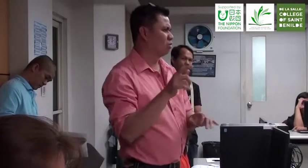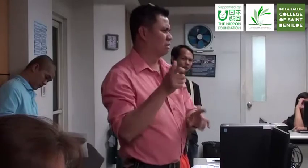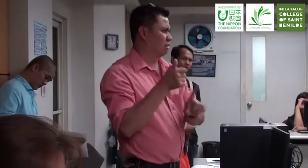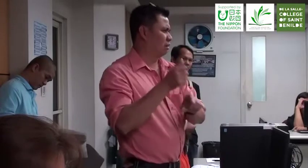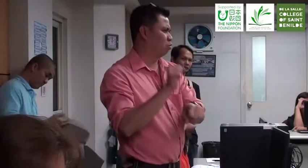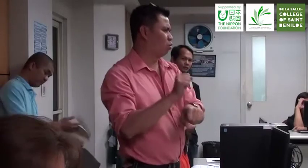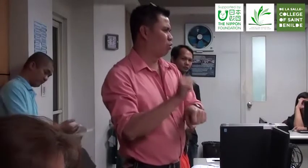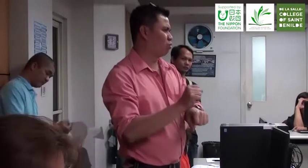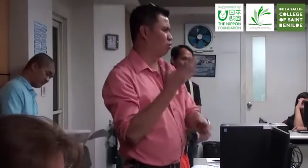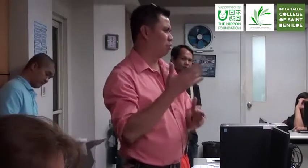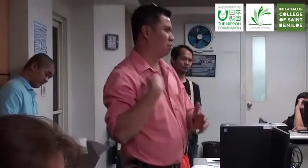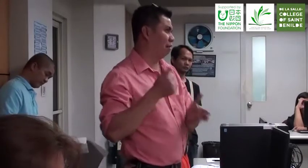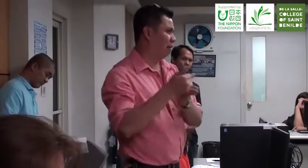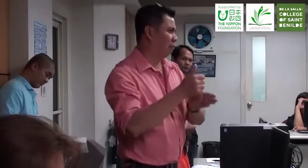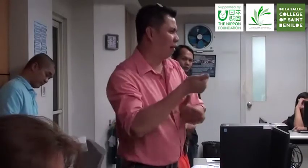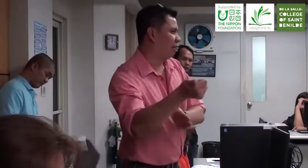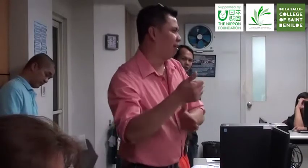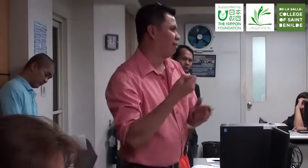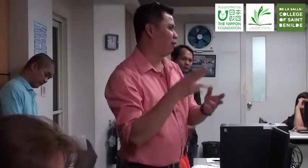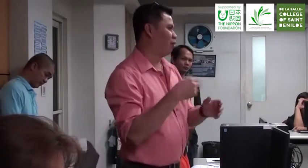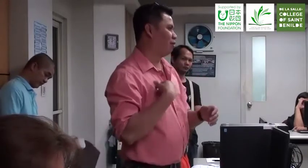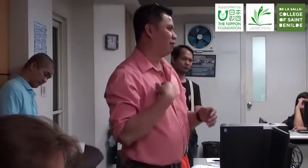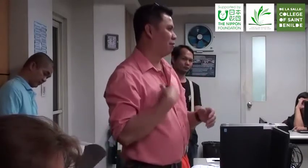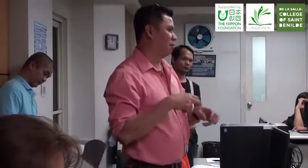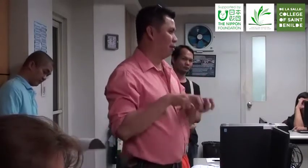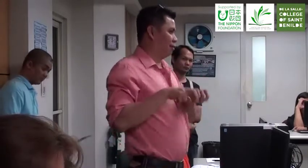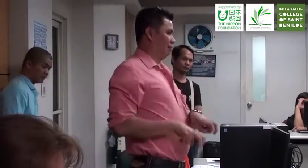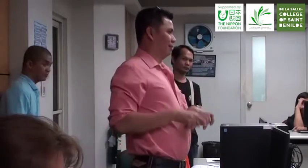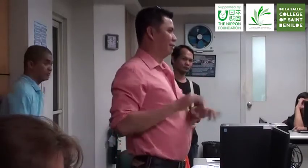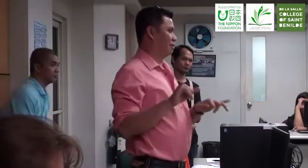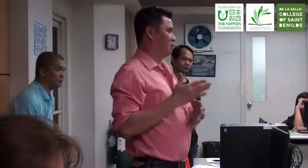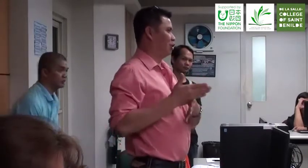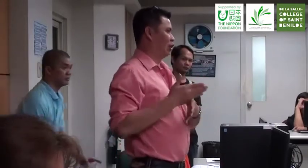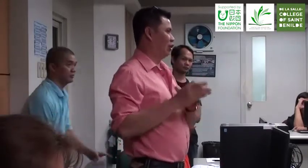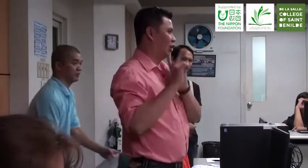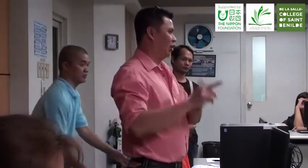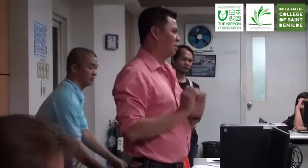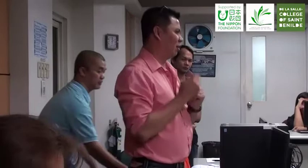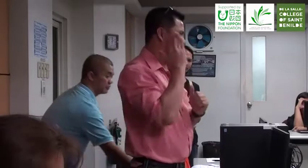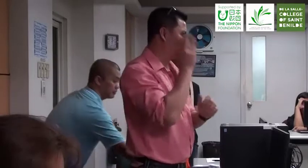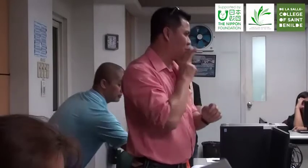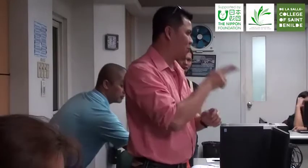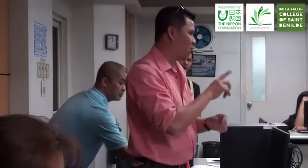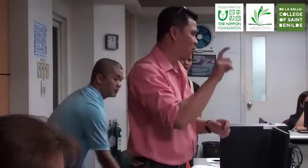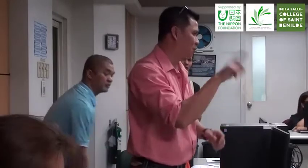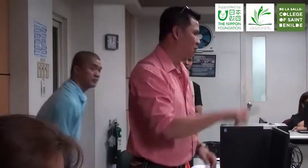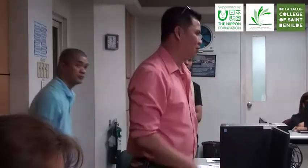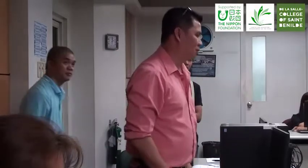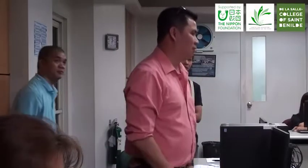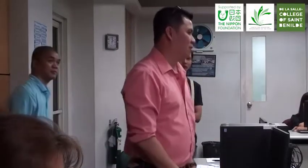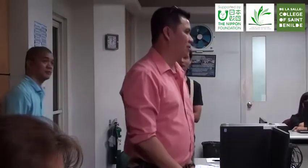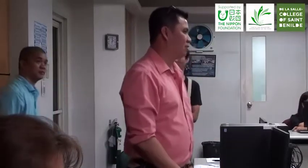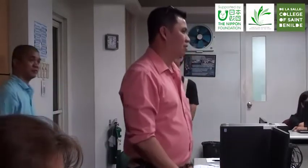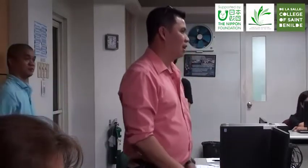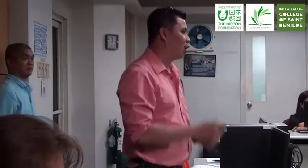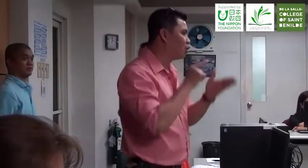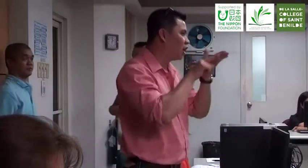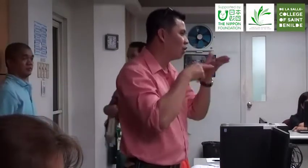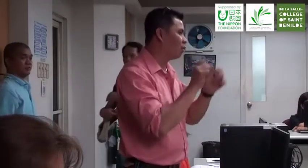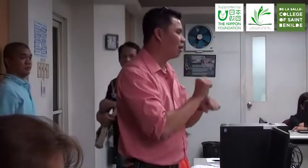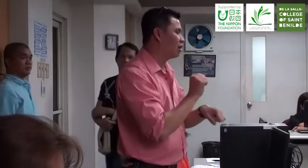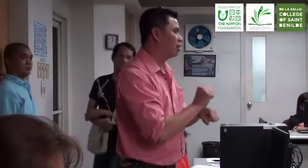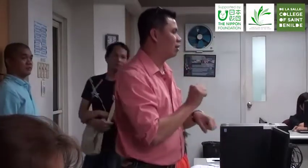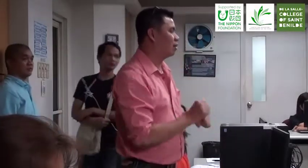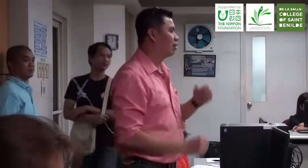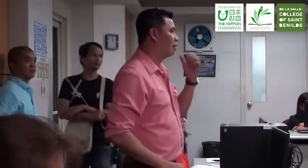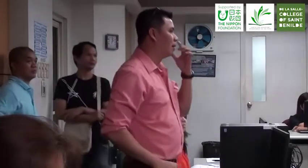If they do it at home, how are we sure that they're doing it independently? They're getting help from somebody else inside the